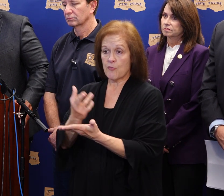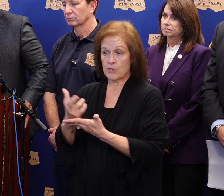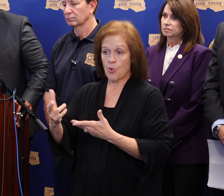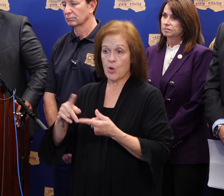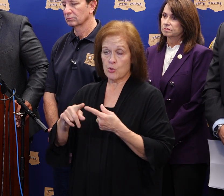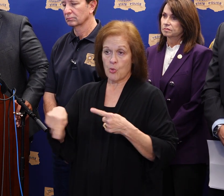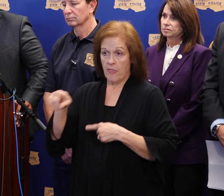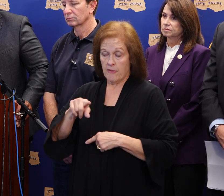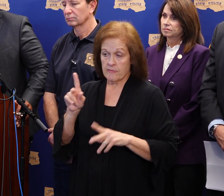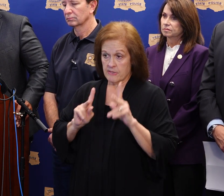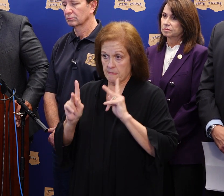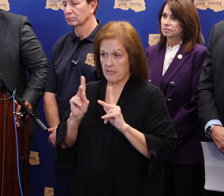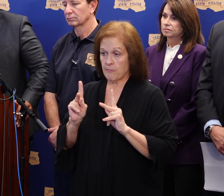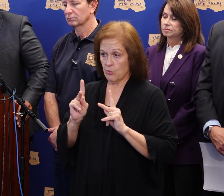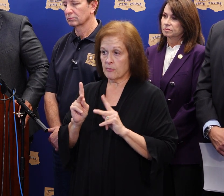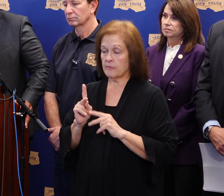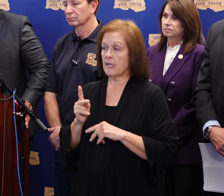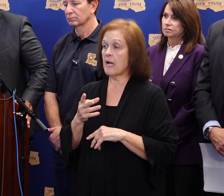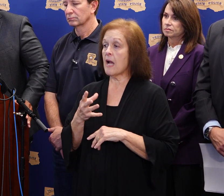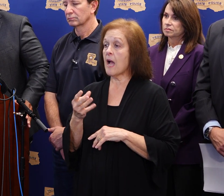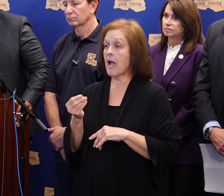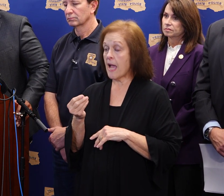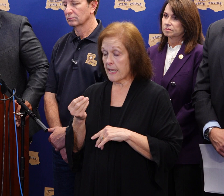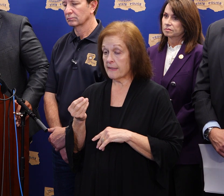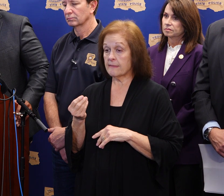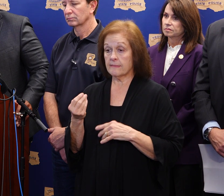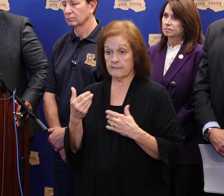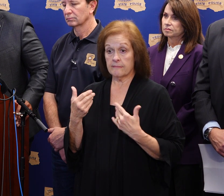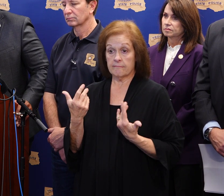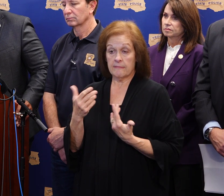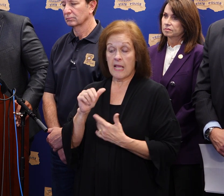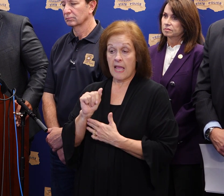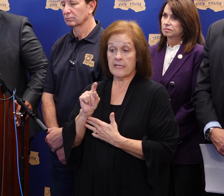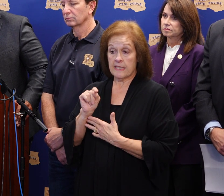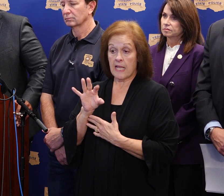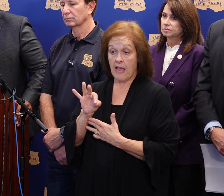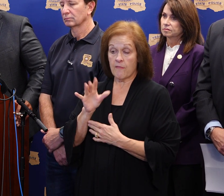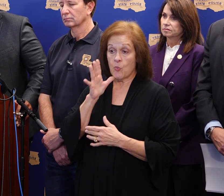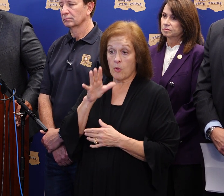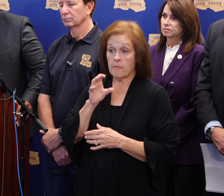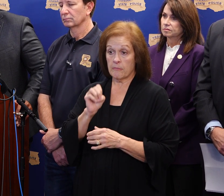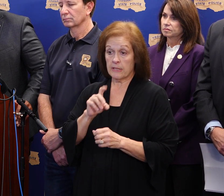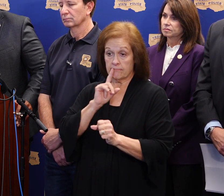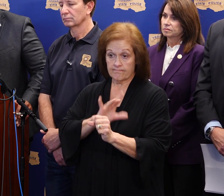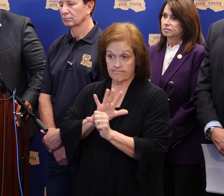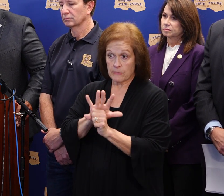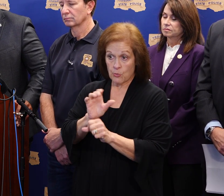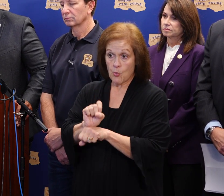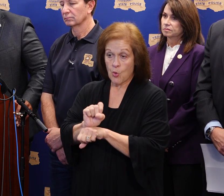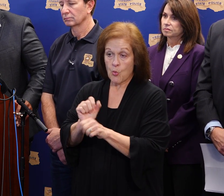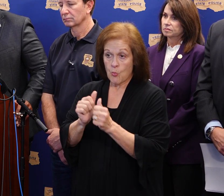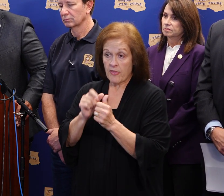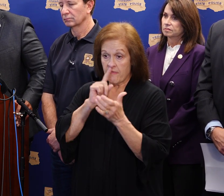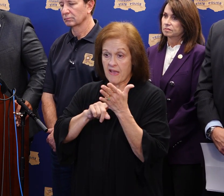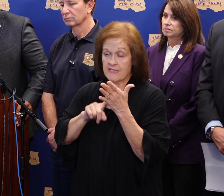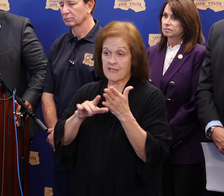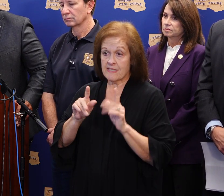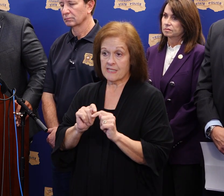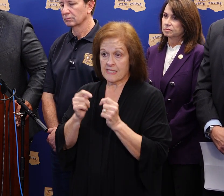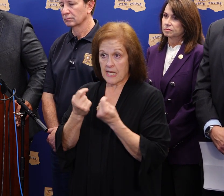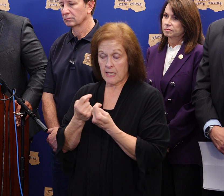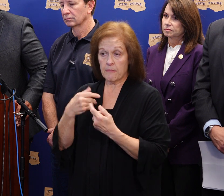to these folks out here. And as we move forward, ATF will be committed. We will work with the investigative team moving